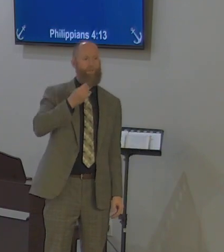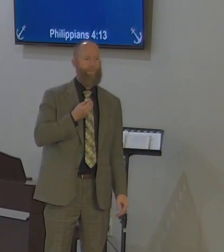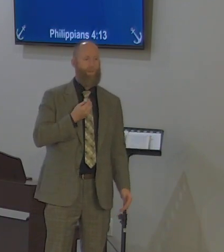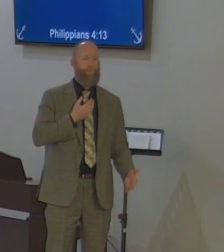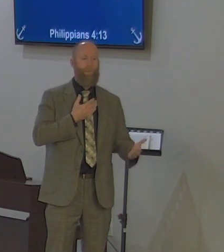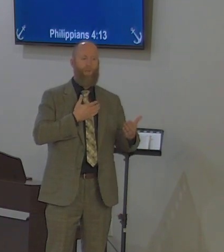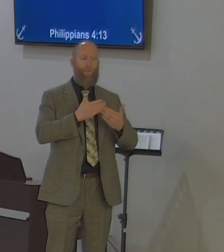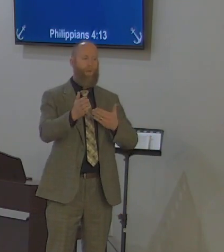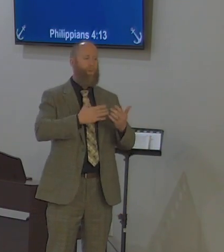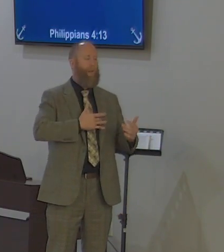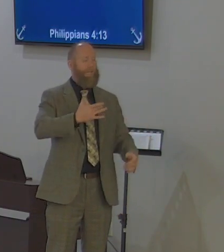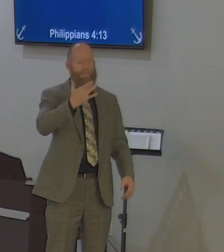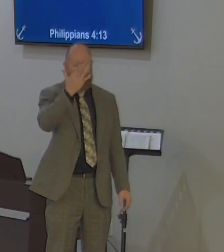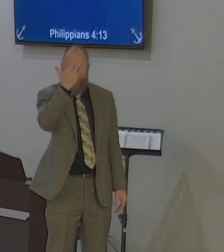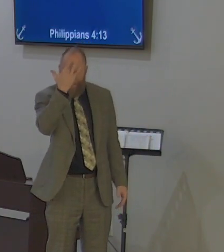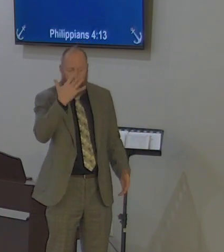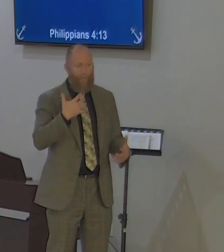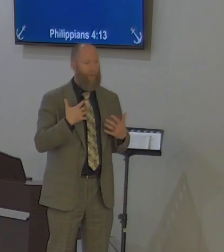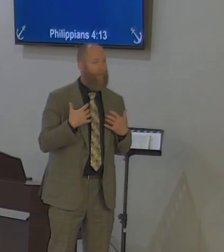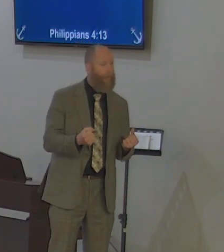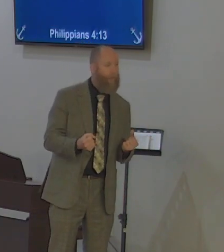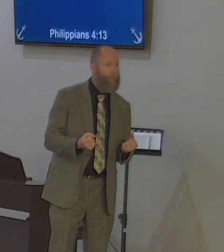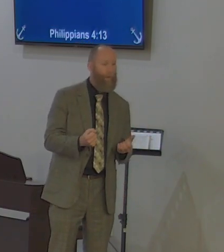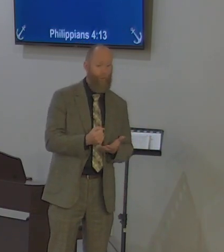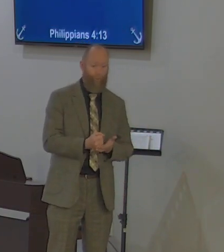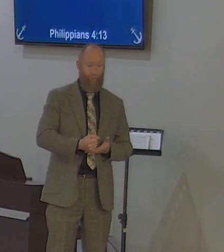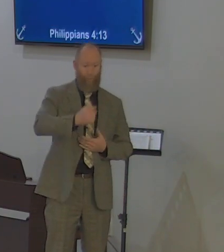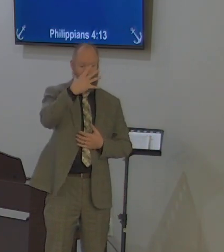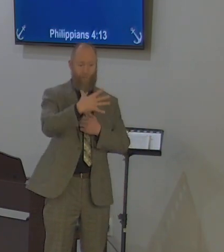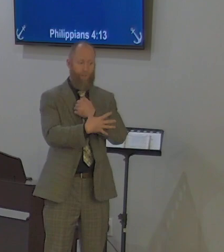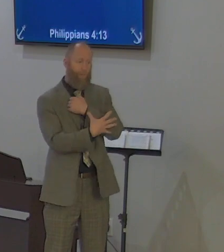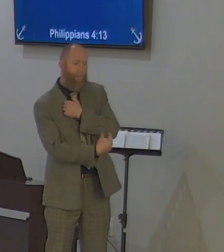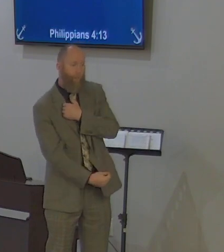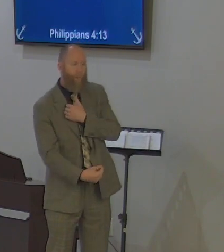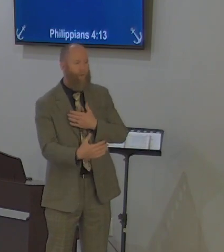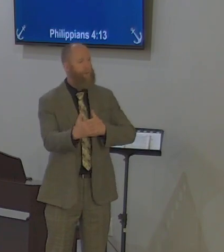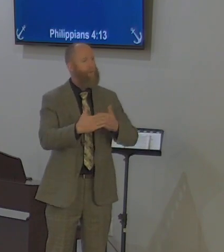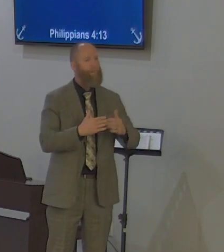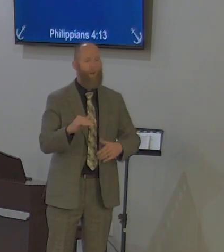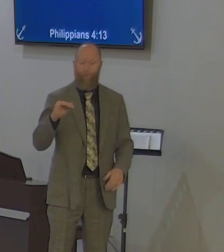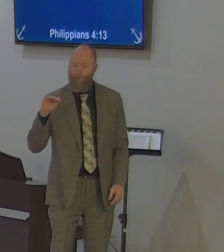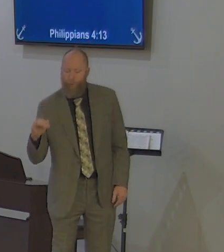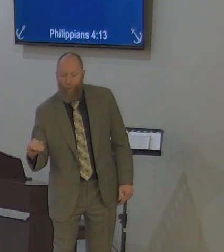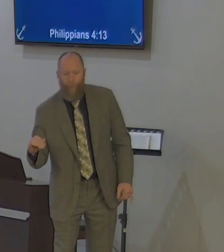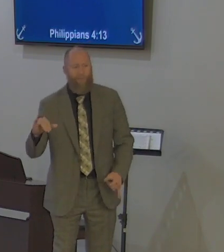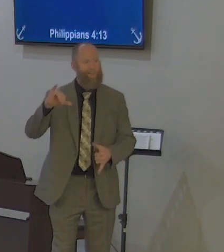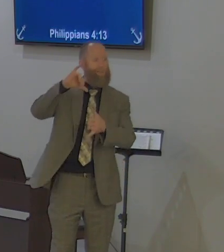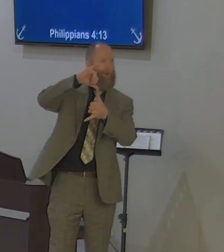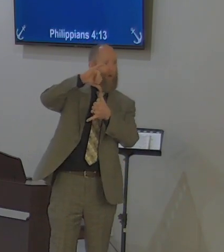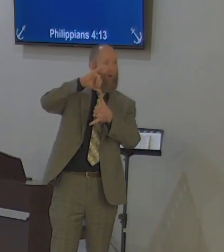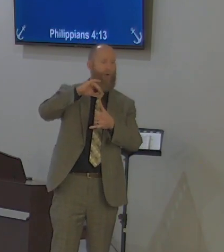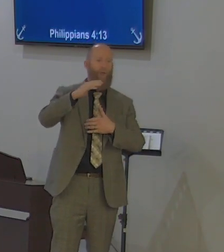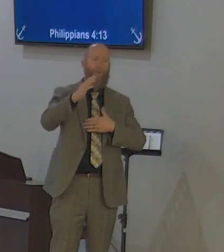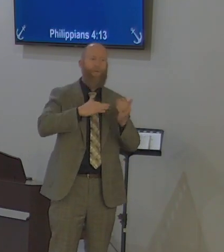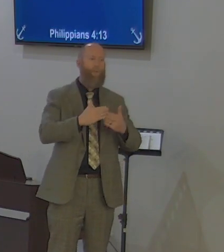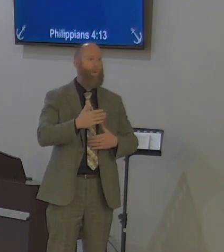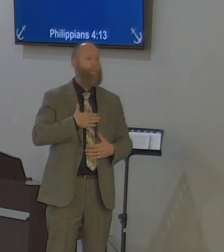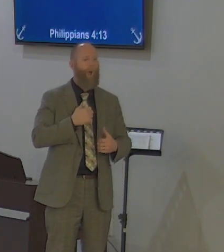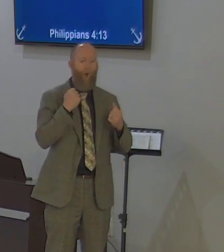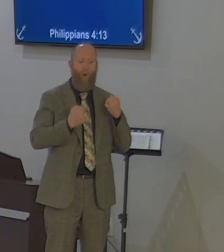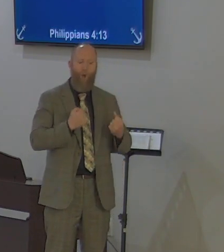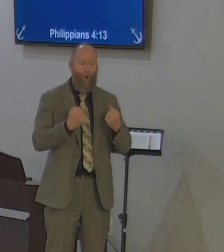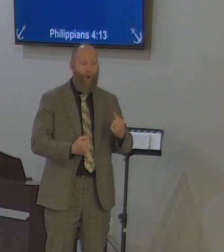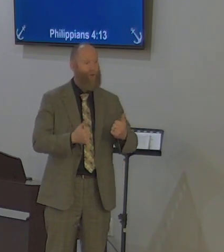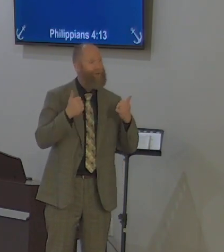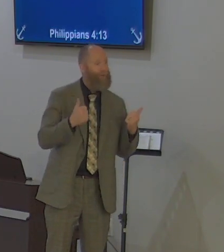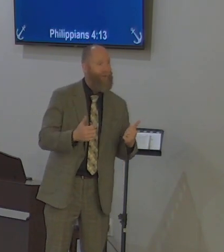I'm sick or whether I'm healthy, whether I'm short or whether I'm tall, I mean, I don't know on, whether I have a car or my car is